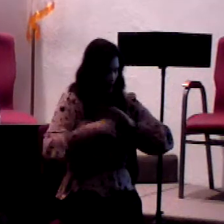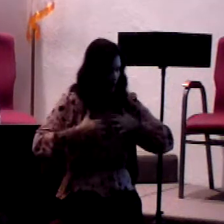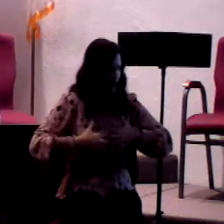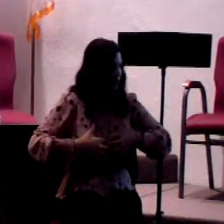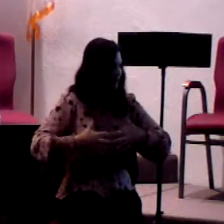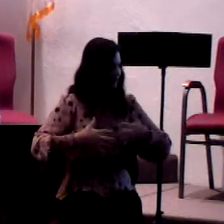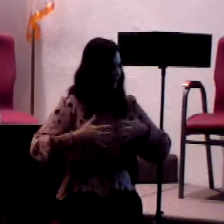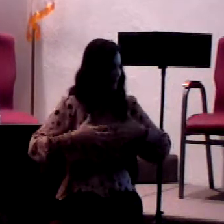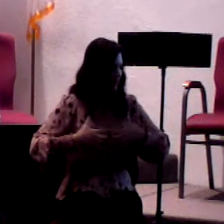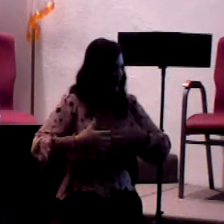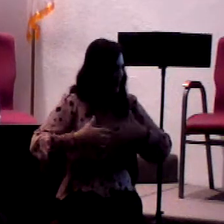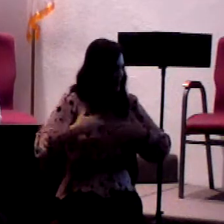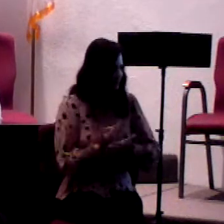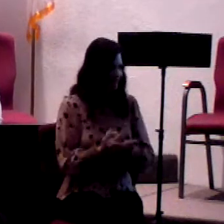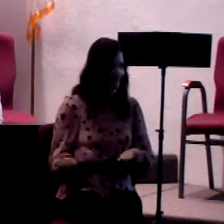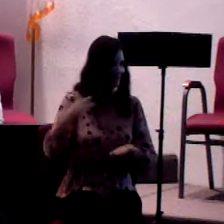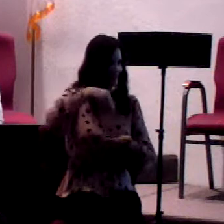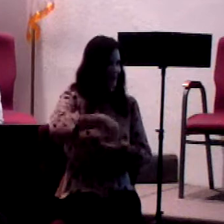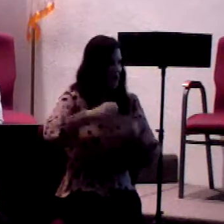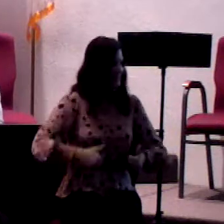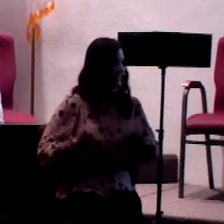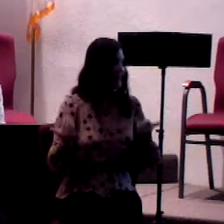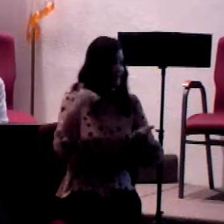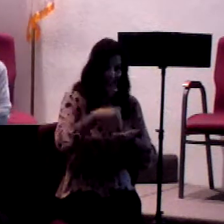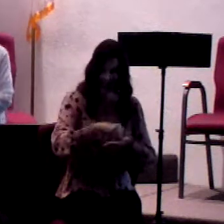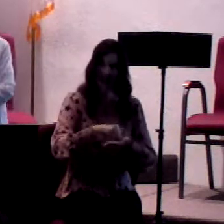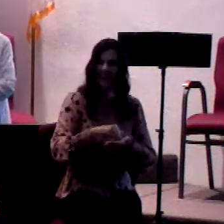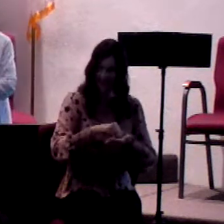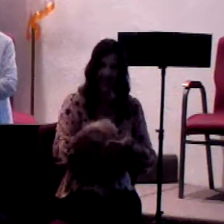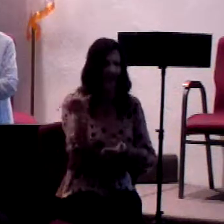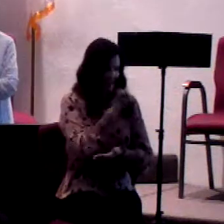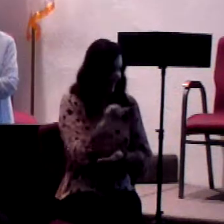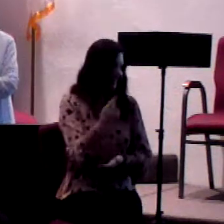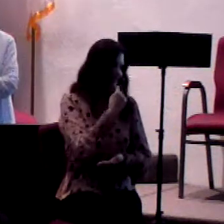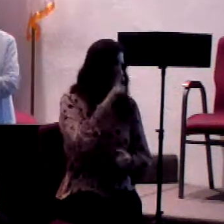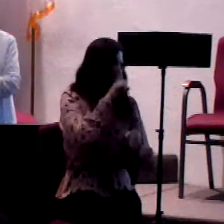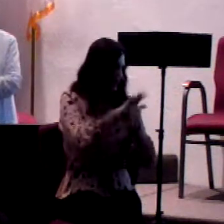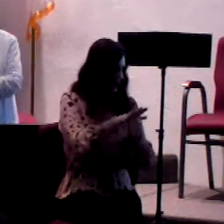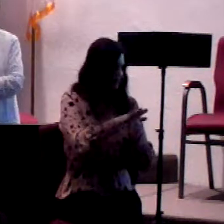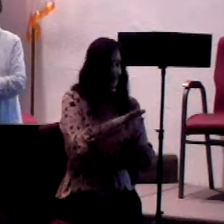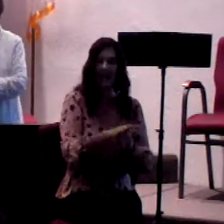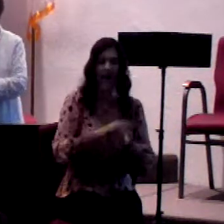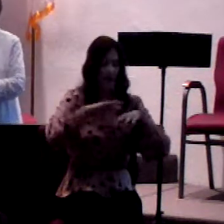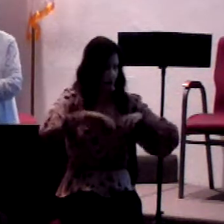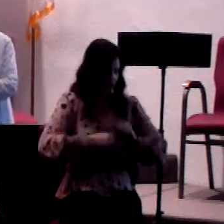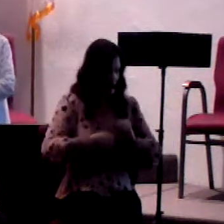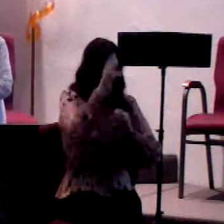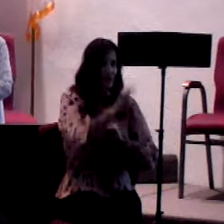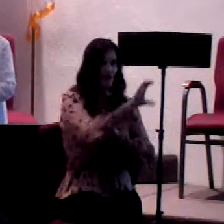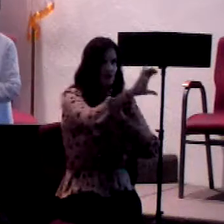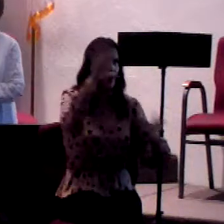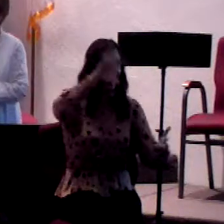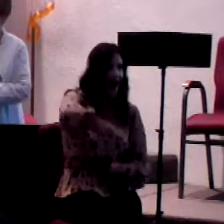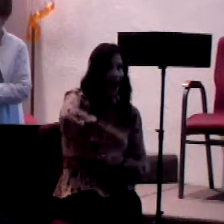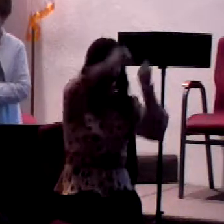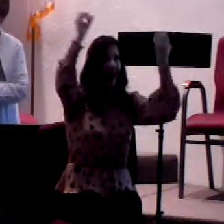air. Jesus rose to life again, just as he said he would. And the sorrow of the cross turned